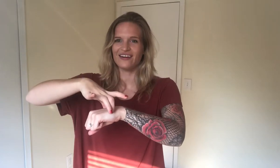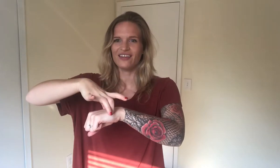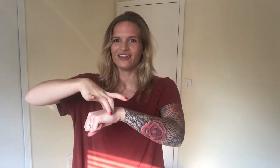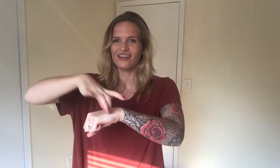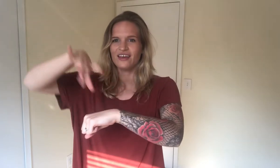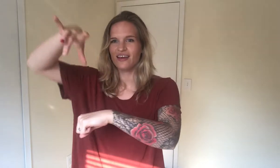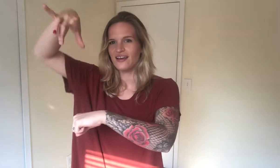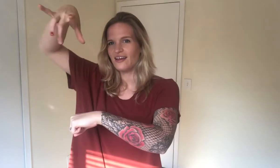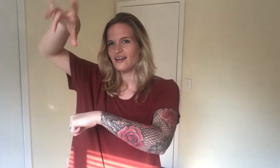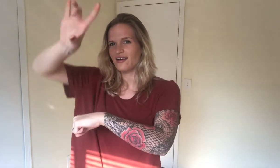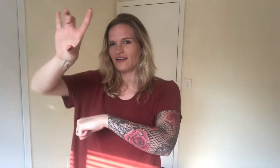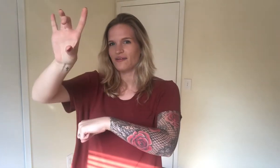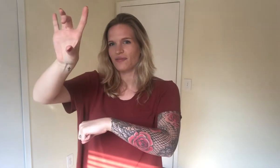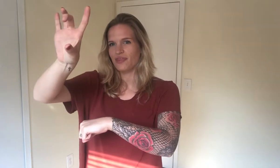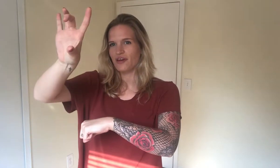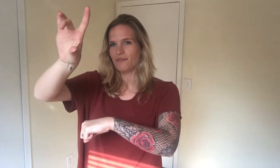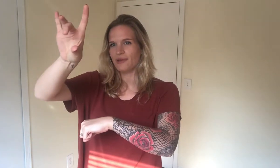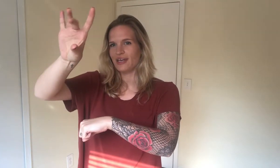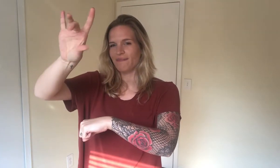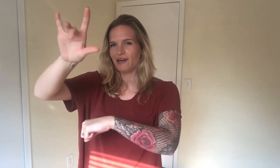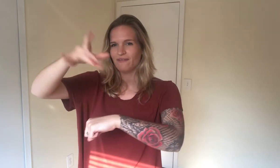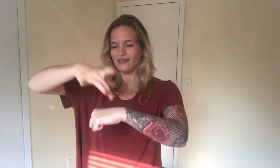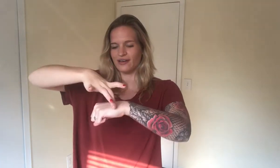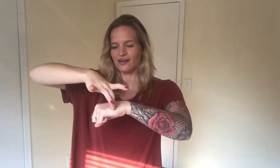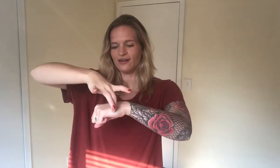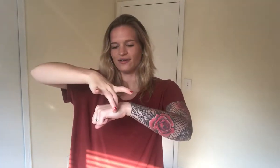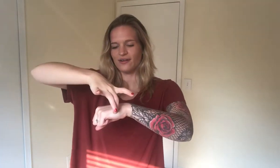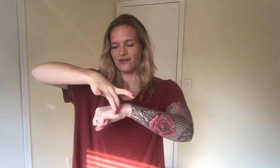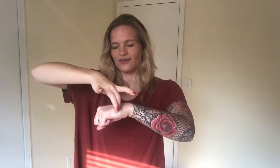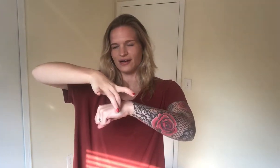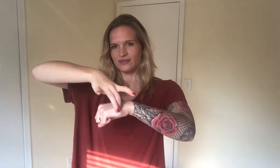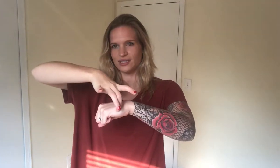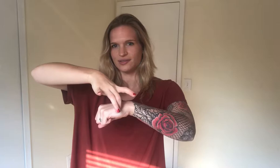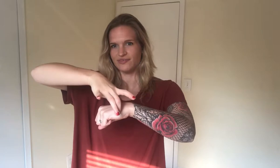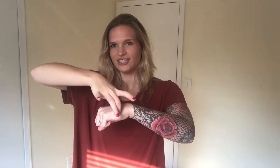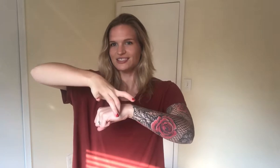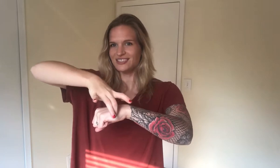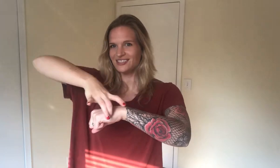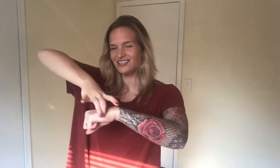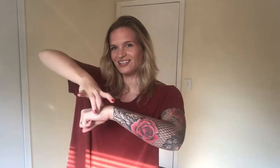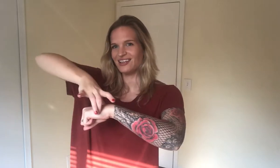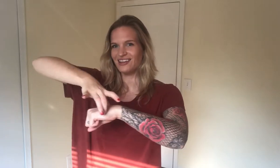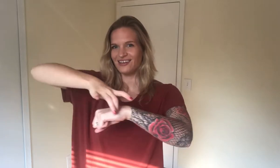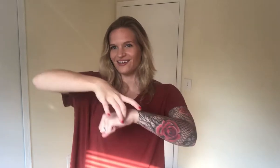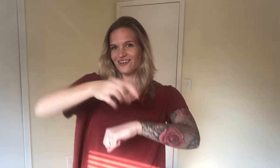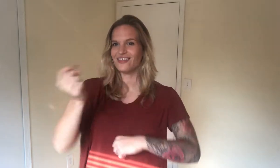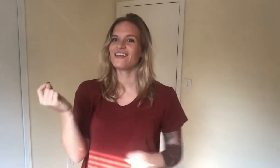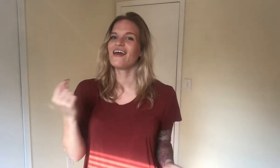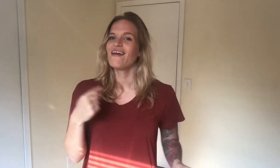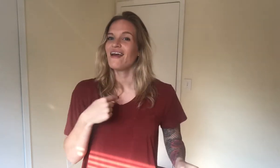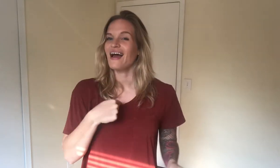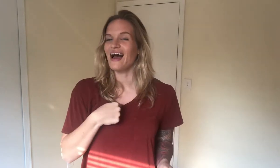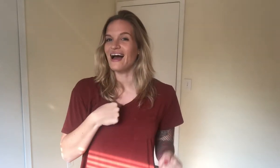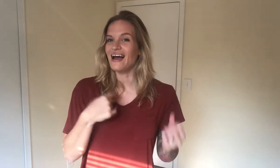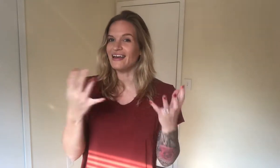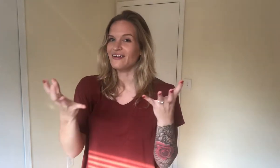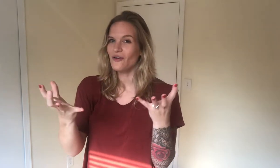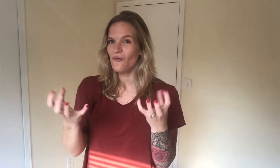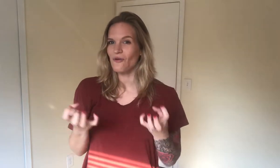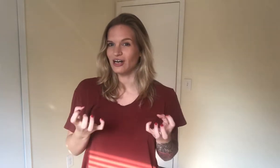earth. Thumb and middle finger go around the fist, the earth. I want